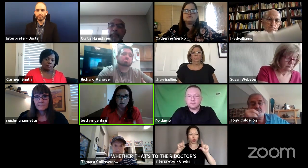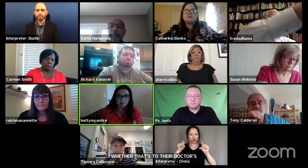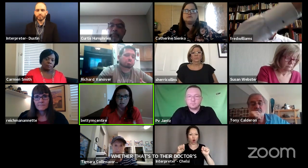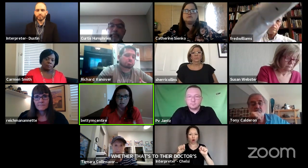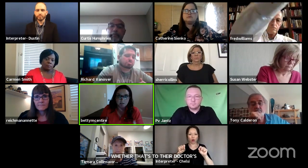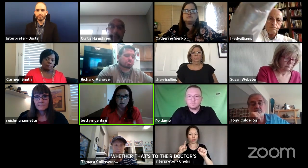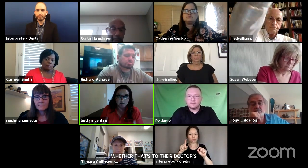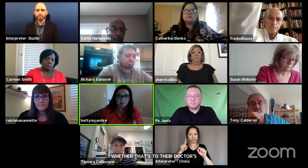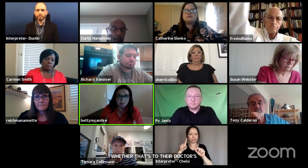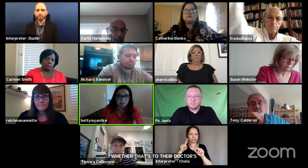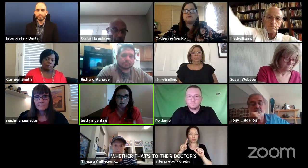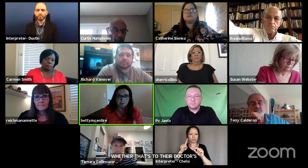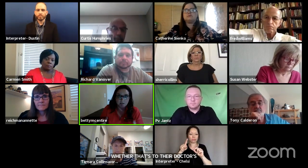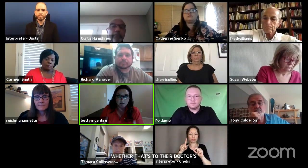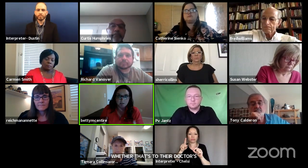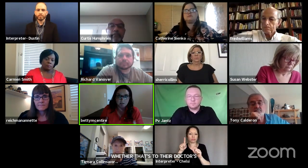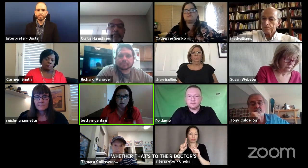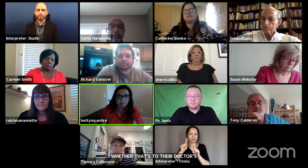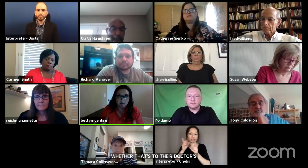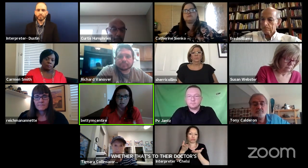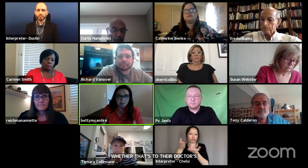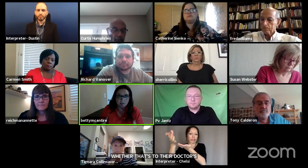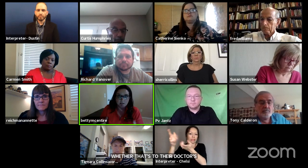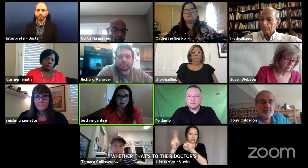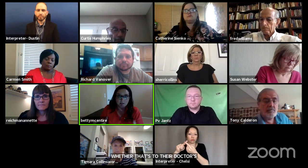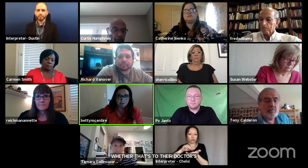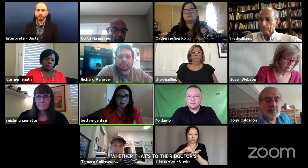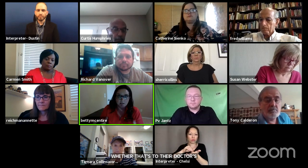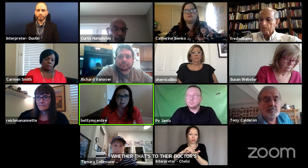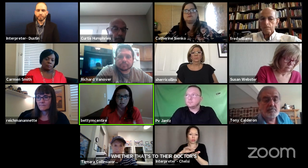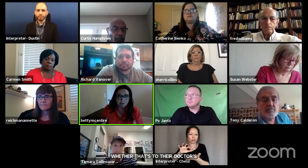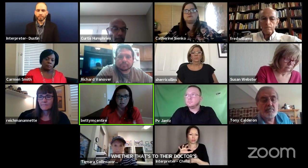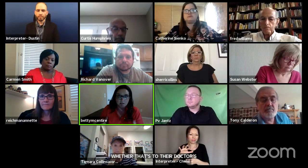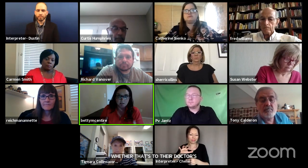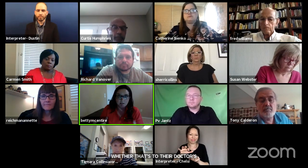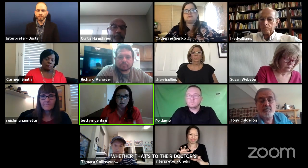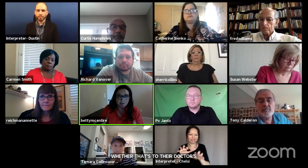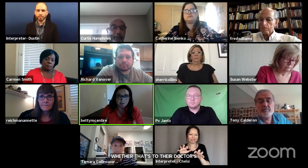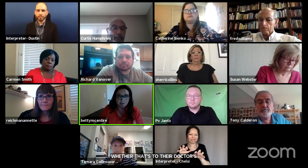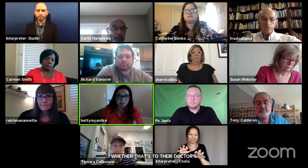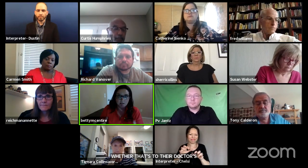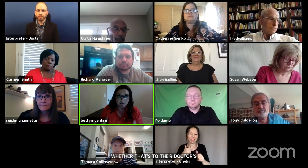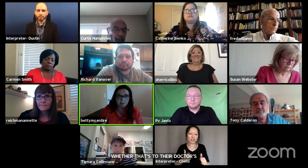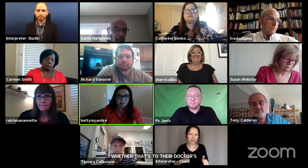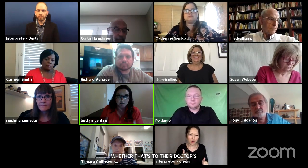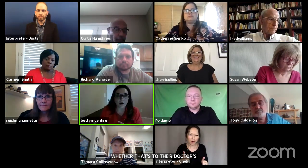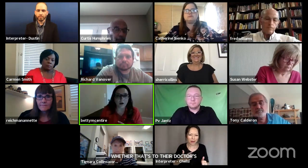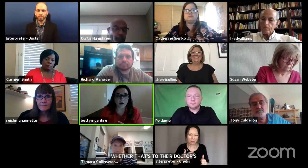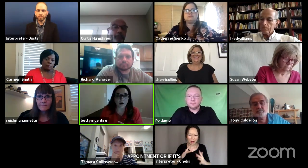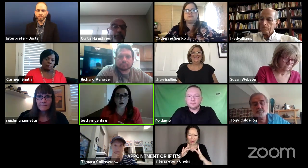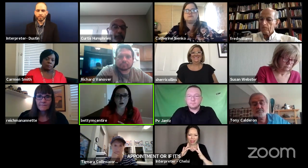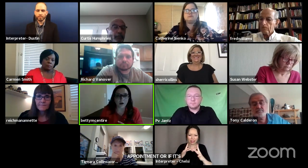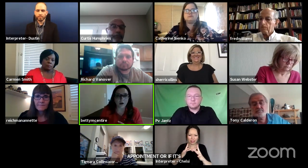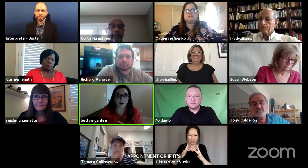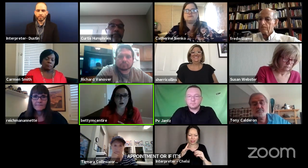or if it's through, sorry, got my internet just went like this.